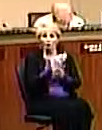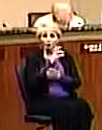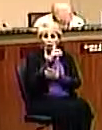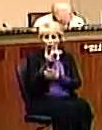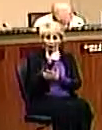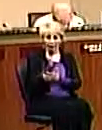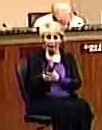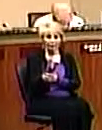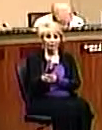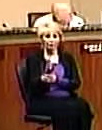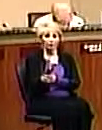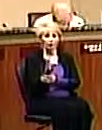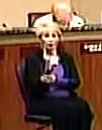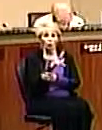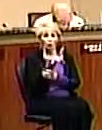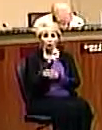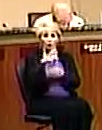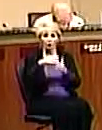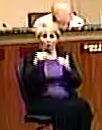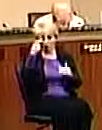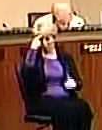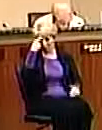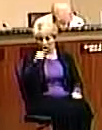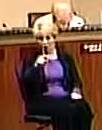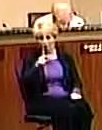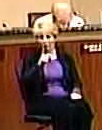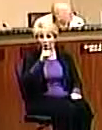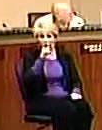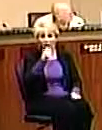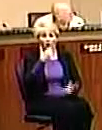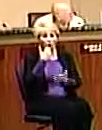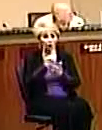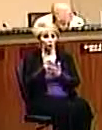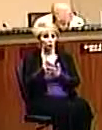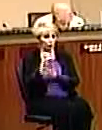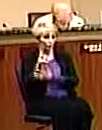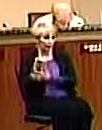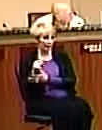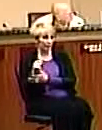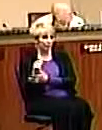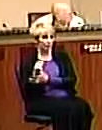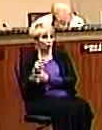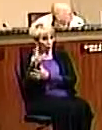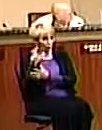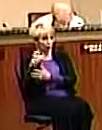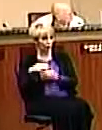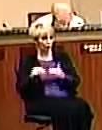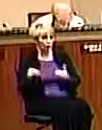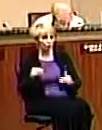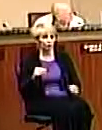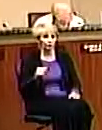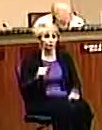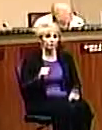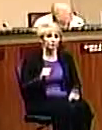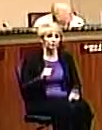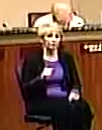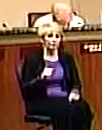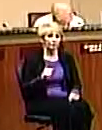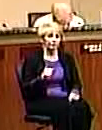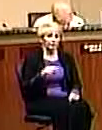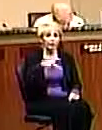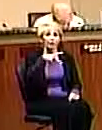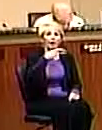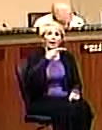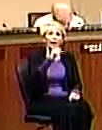credit. $300 for unworthy credit. $300. Havelock,